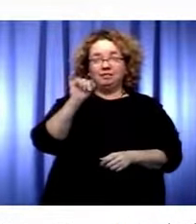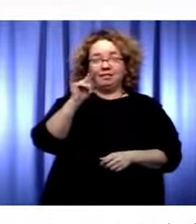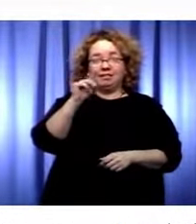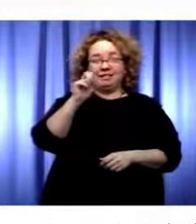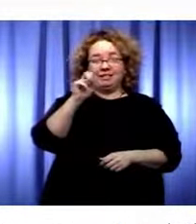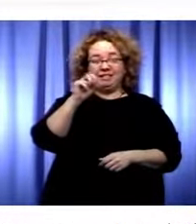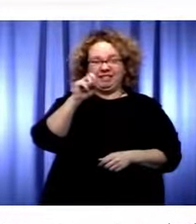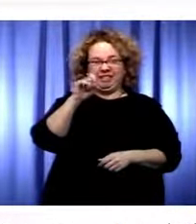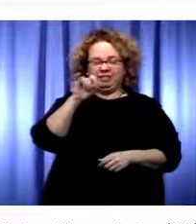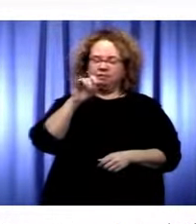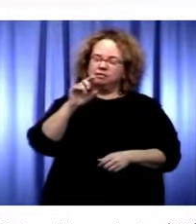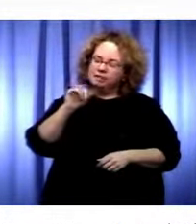In the large intestinal tract,